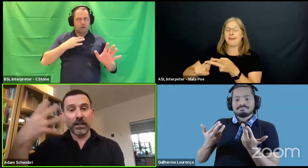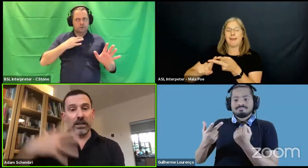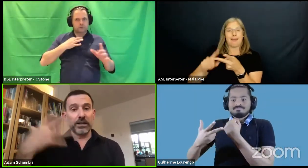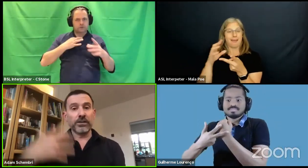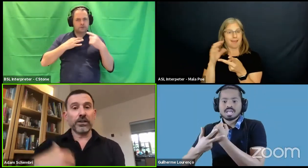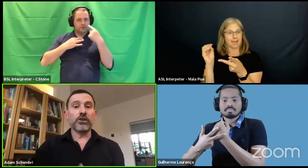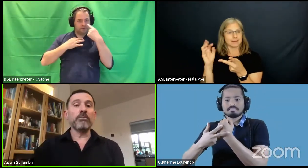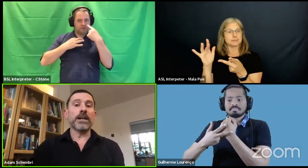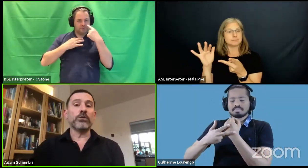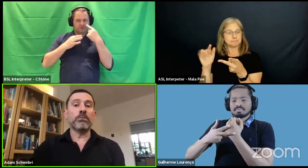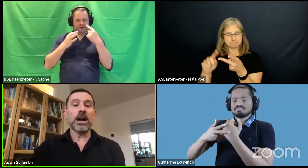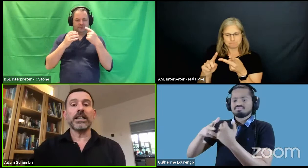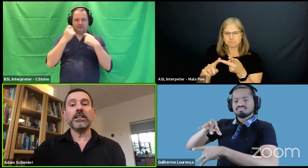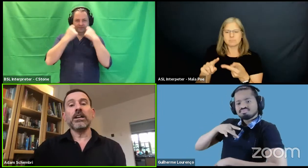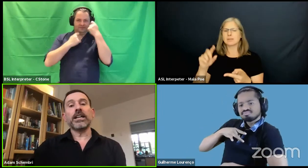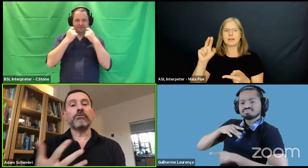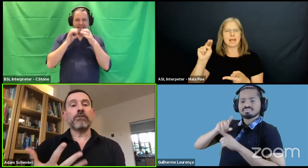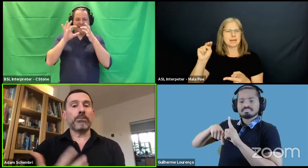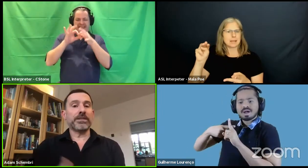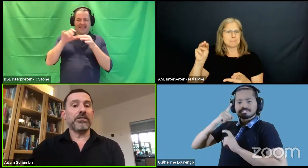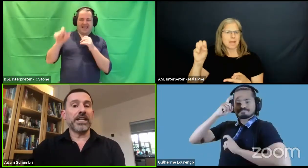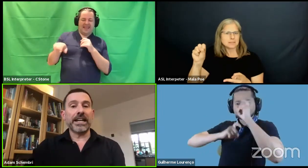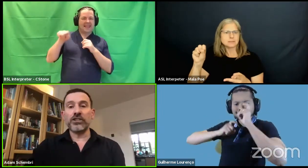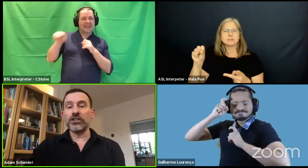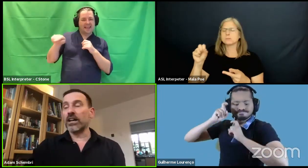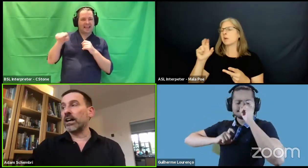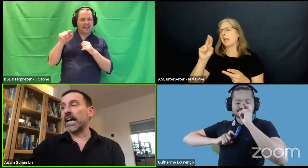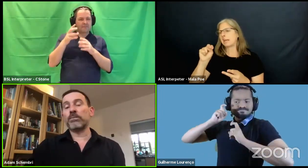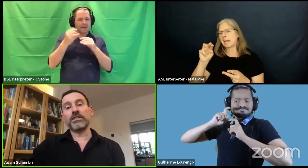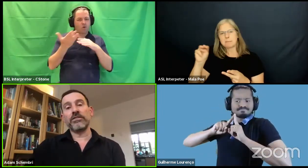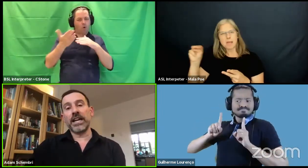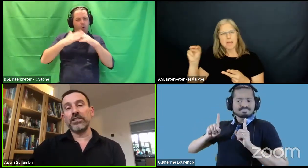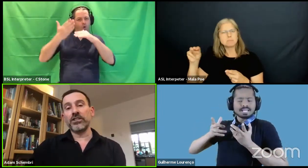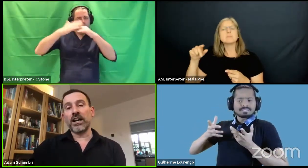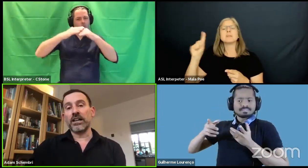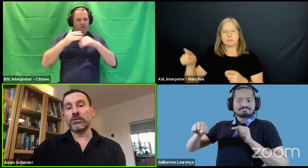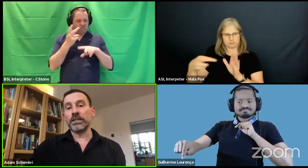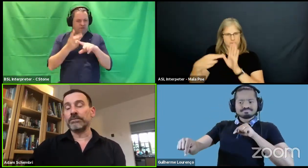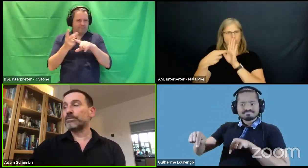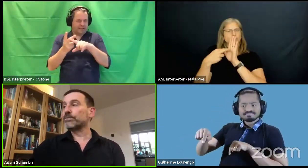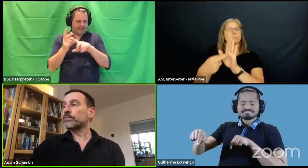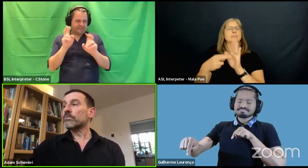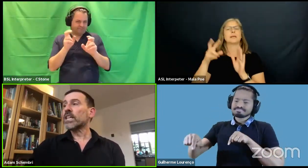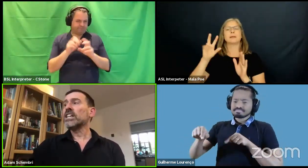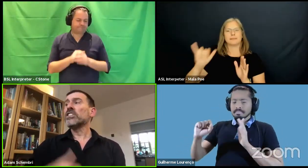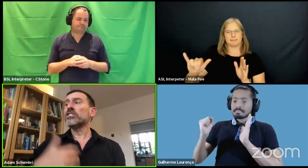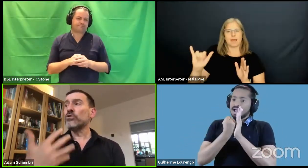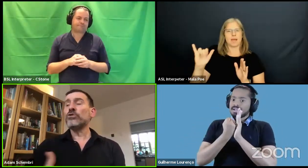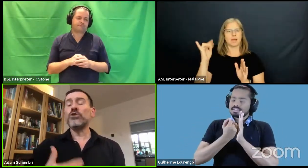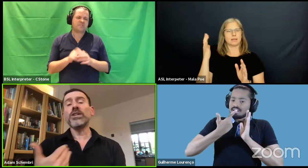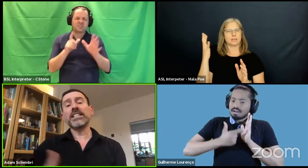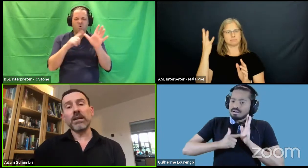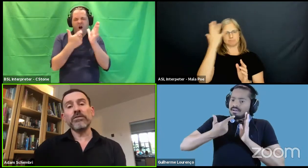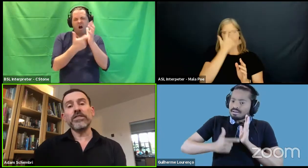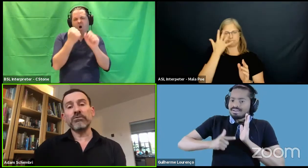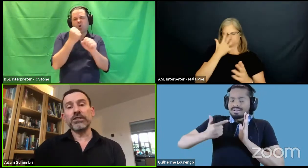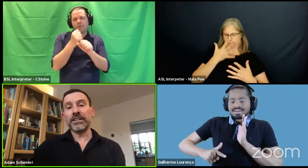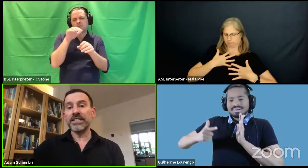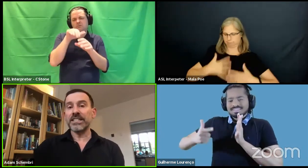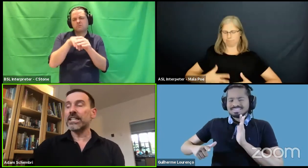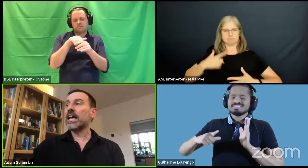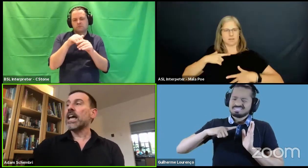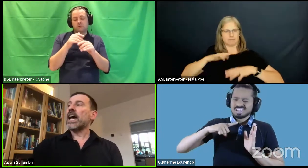the non-manual marking can represent the agent aspects of the agent argument. So you do get some of